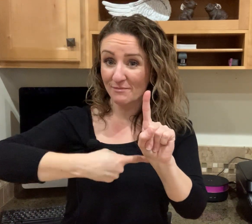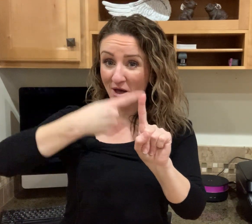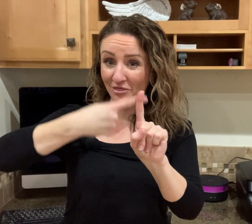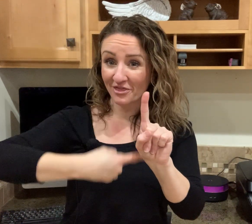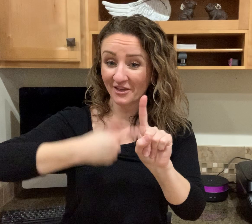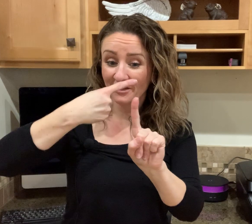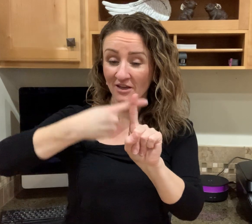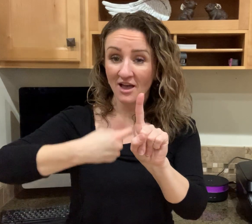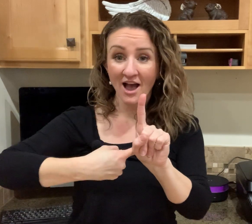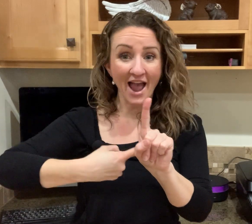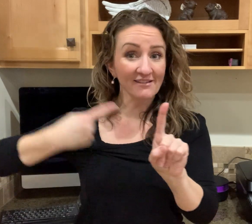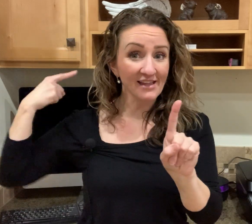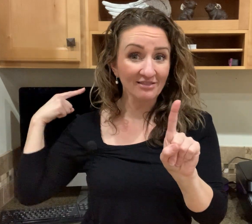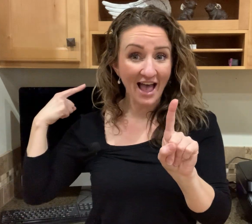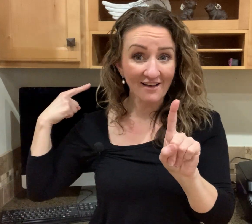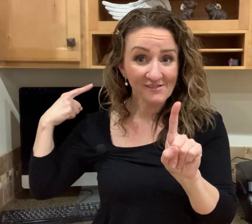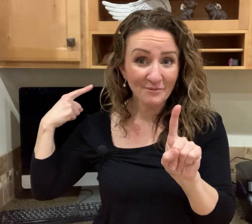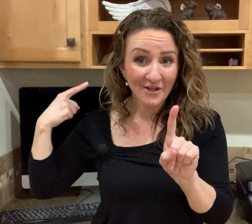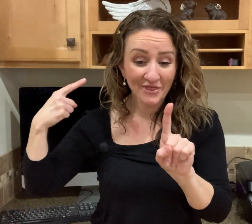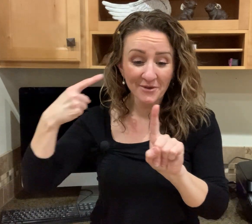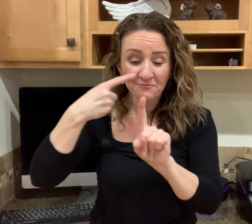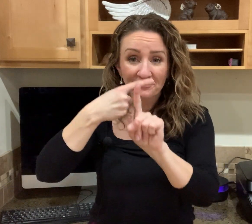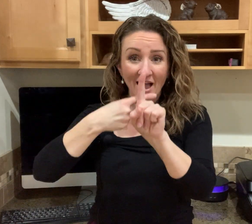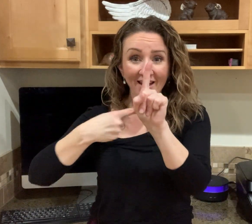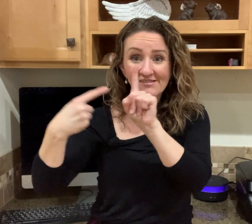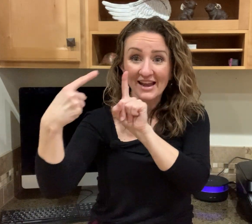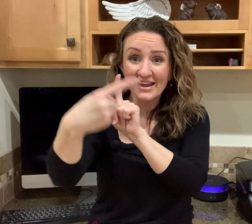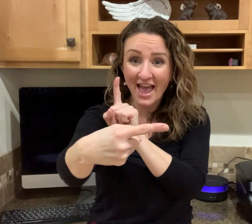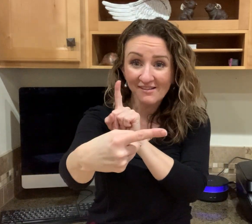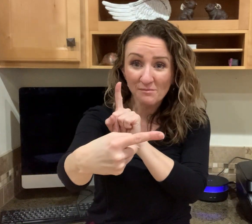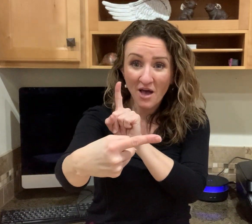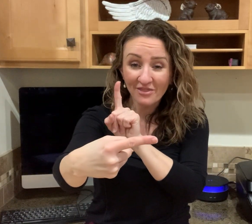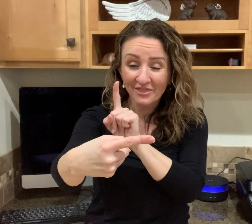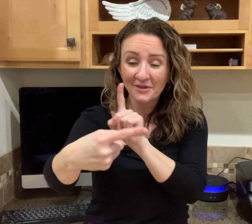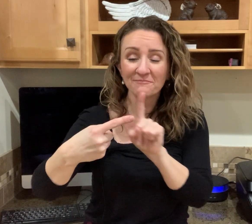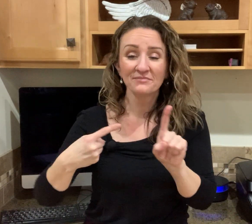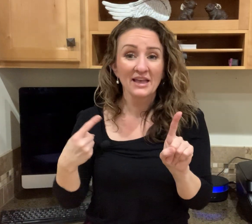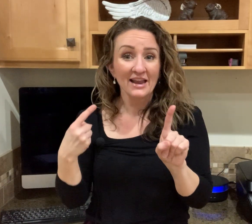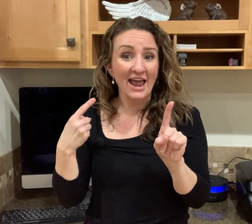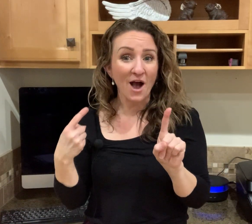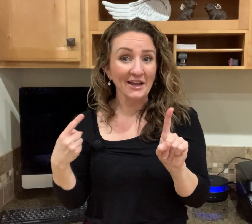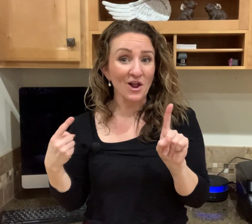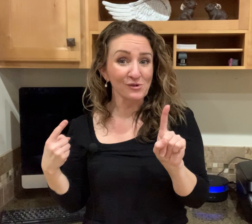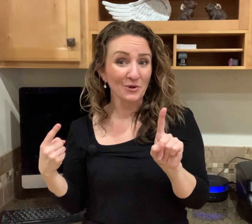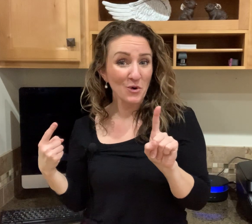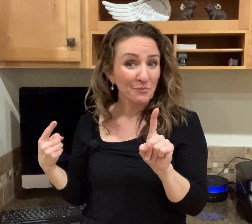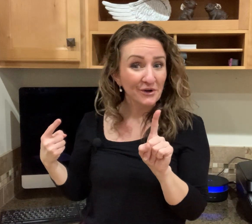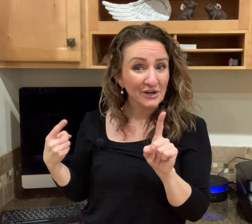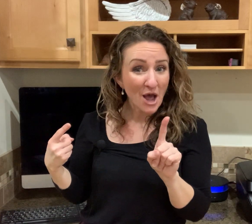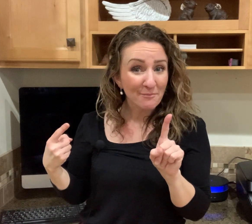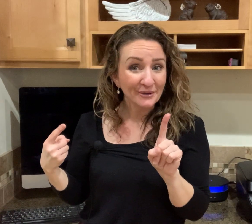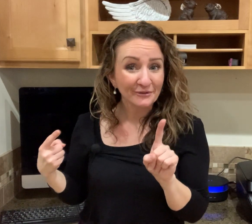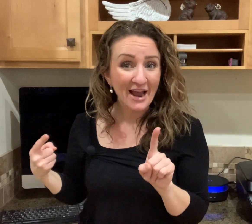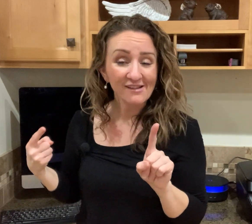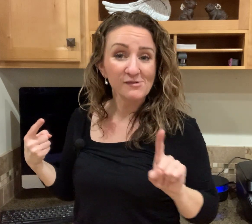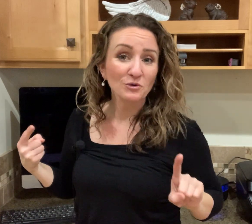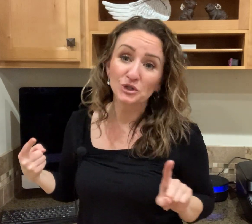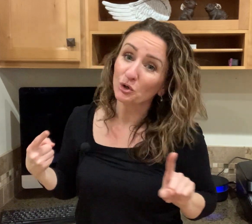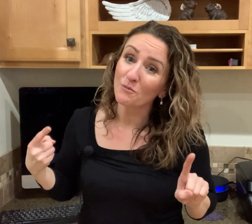month. I can say last month. I can say next month. Now, I can also incorporate a number, right? So 2